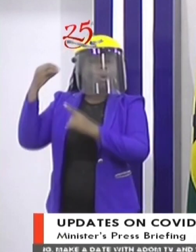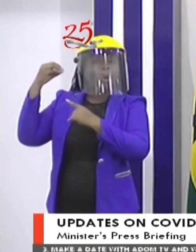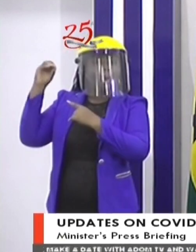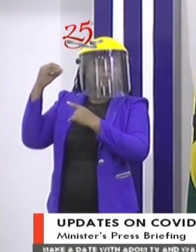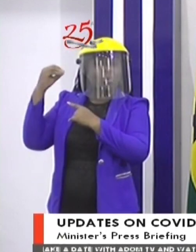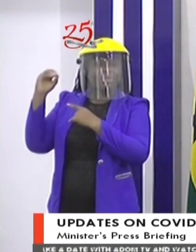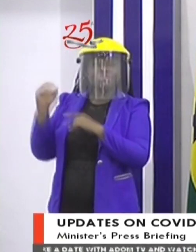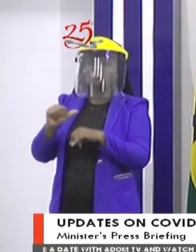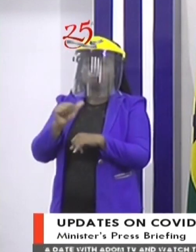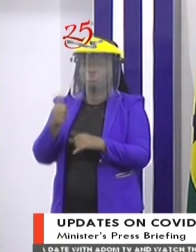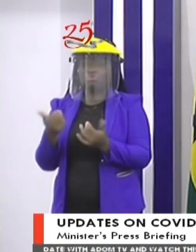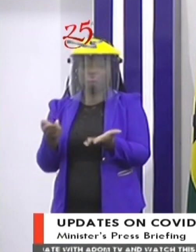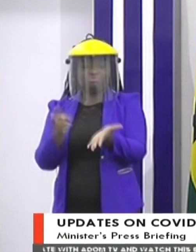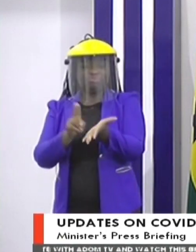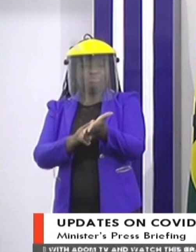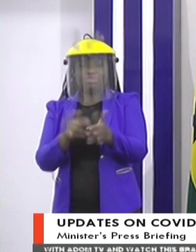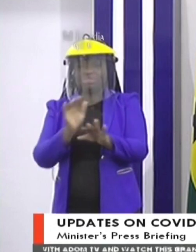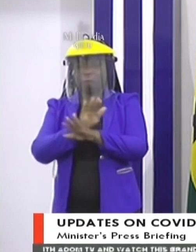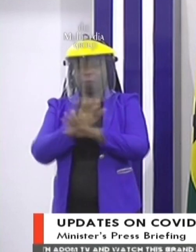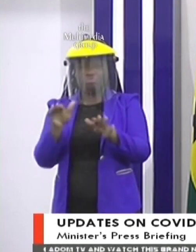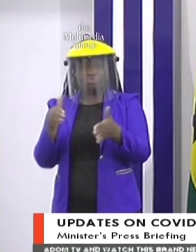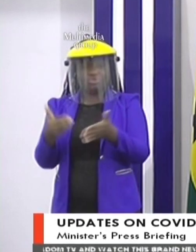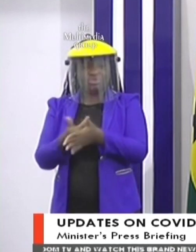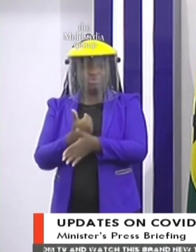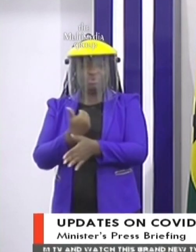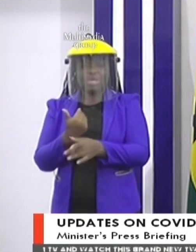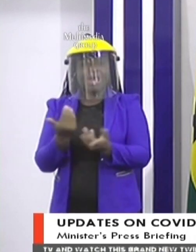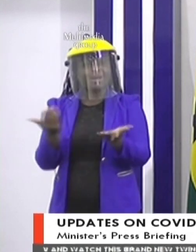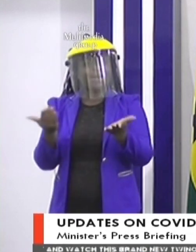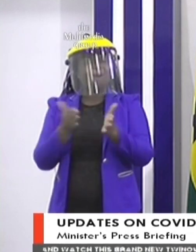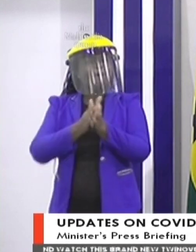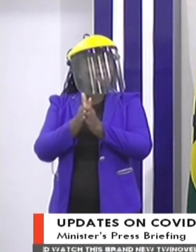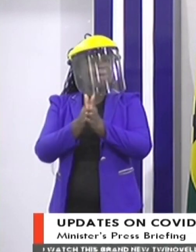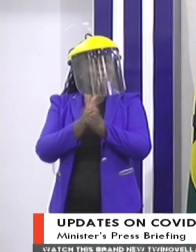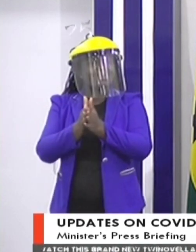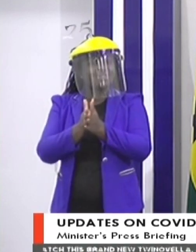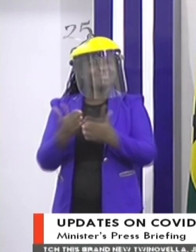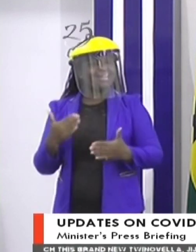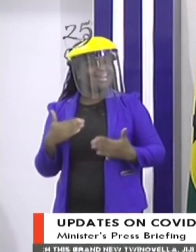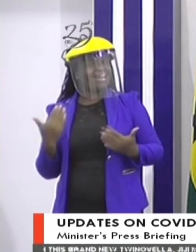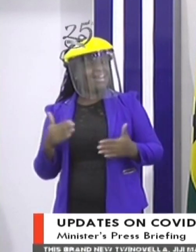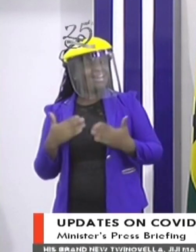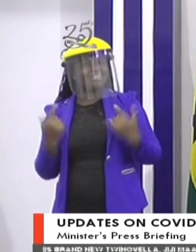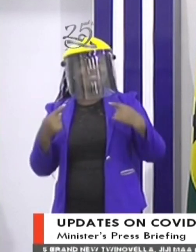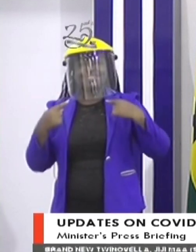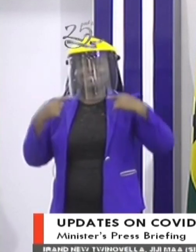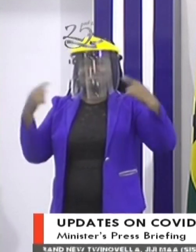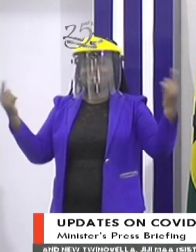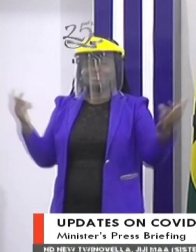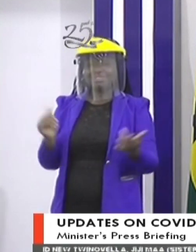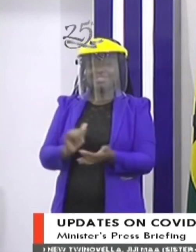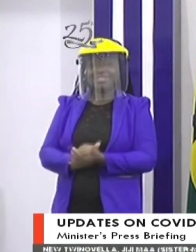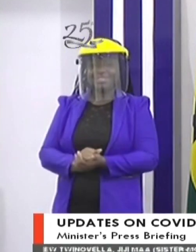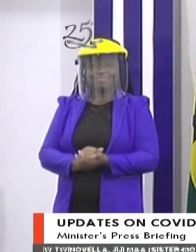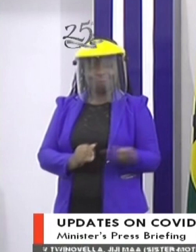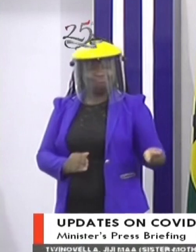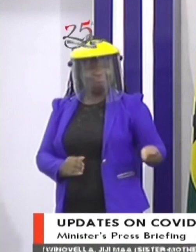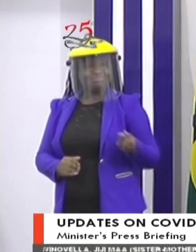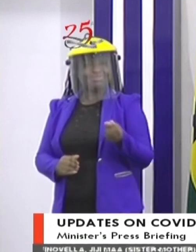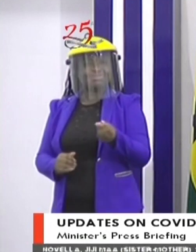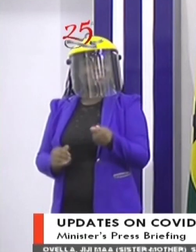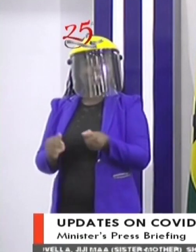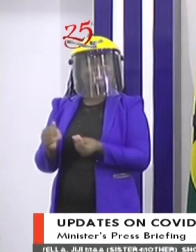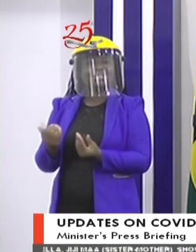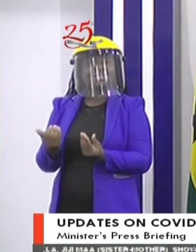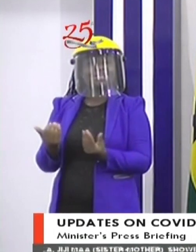not report any new case. And I wish to, I'm happy to report and provide the update